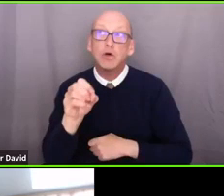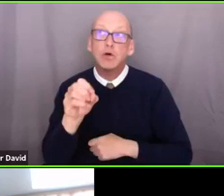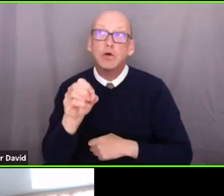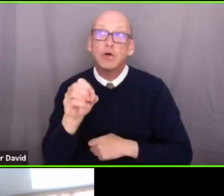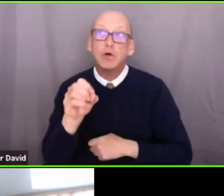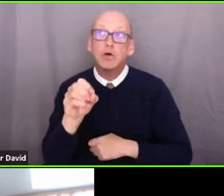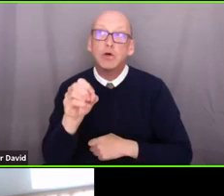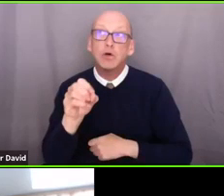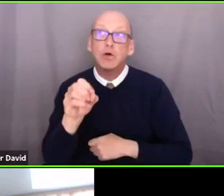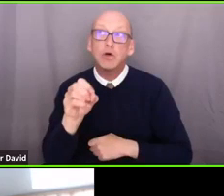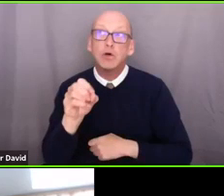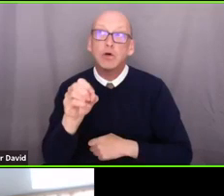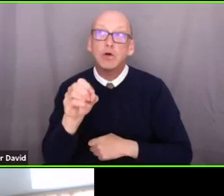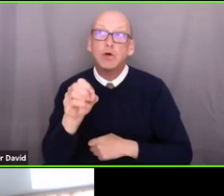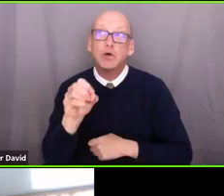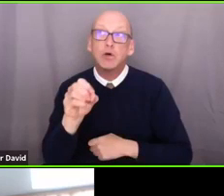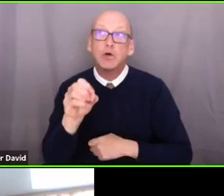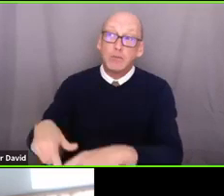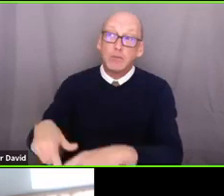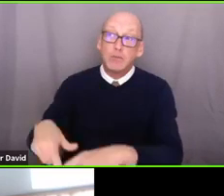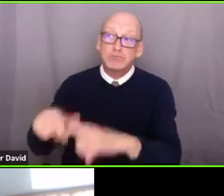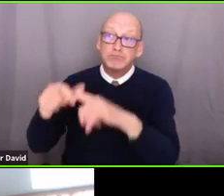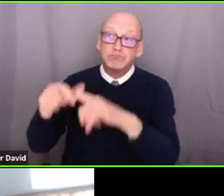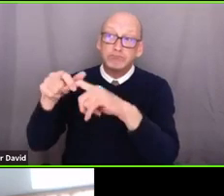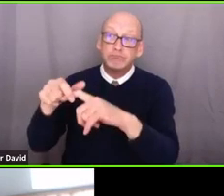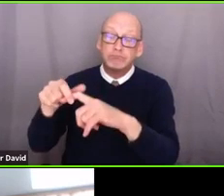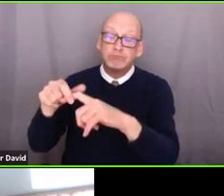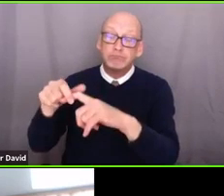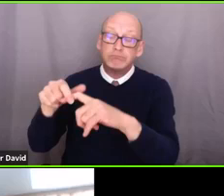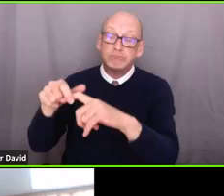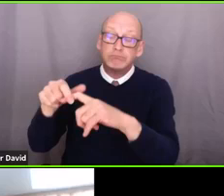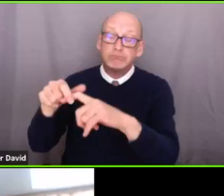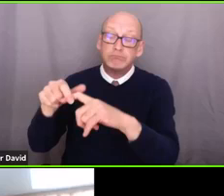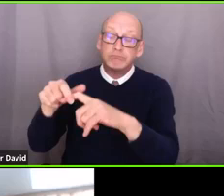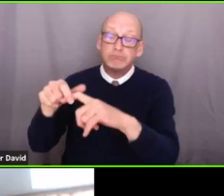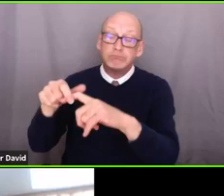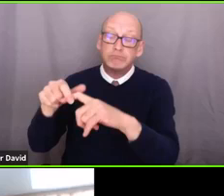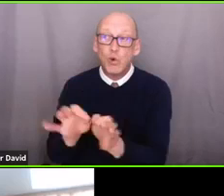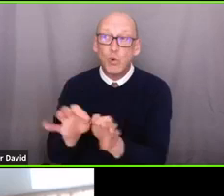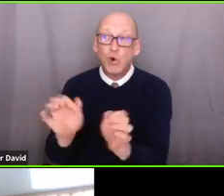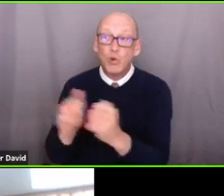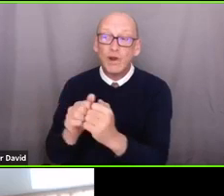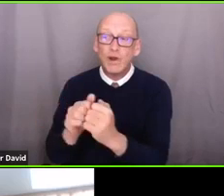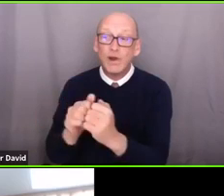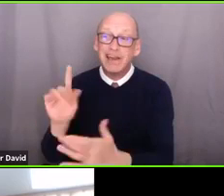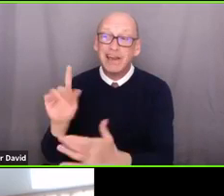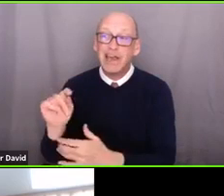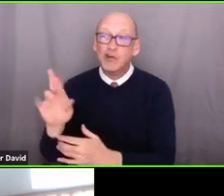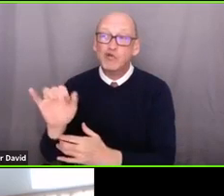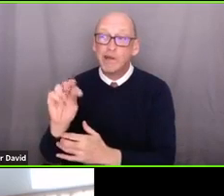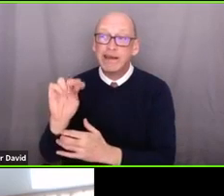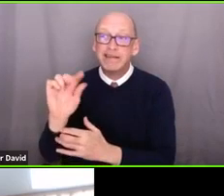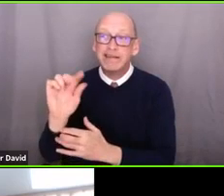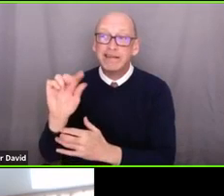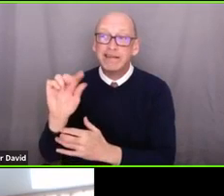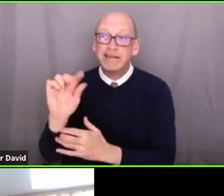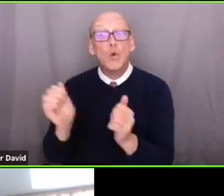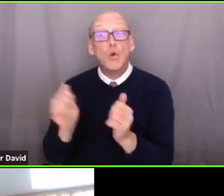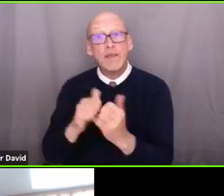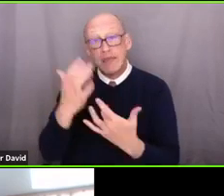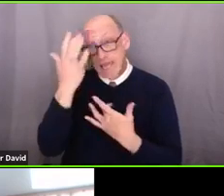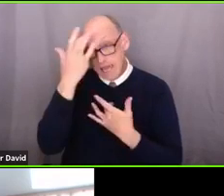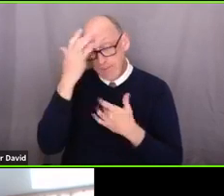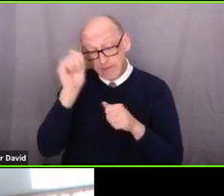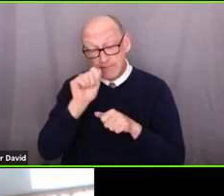prevent the spread, and that's really what's going on with the contact tracing. Now, to the degree that the epidemiology team is collecting other information,